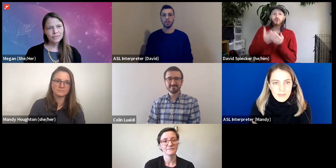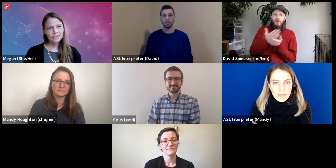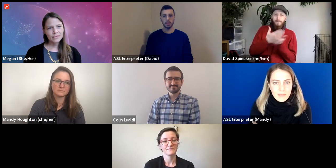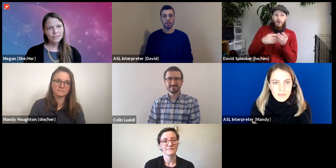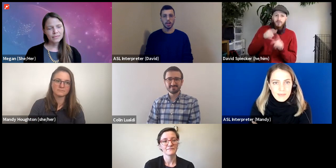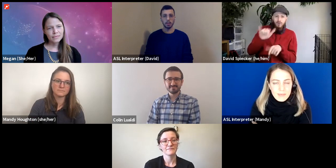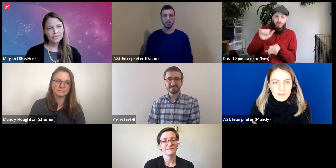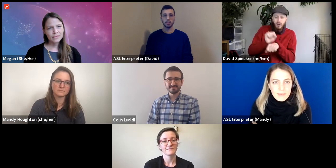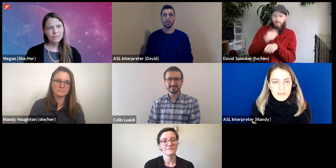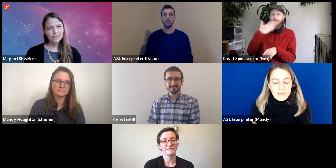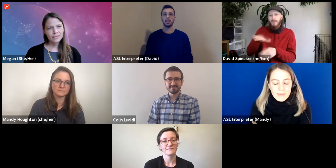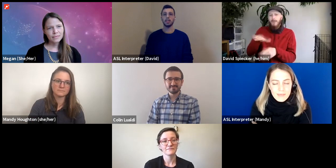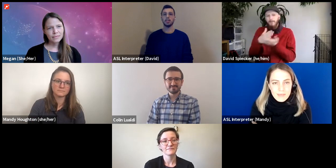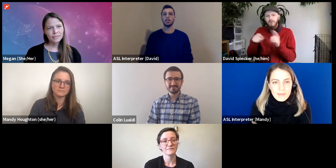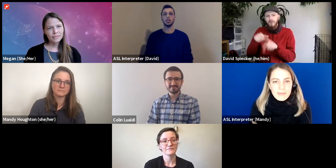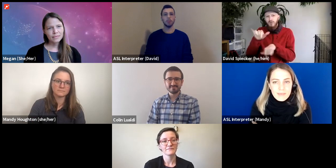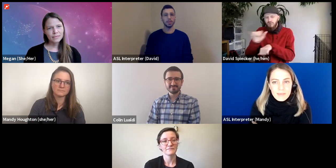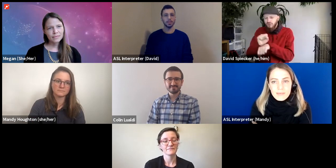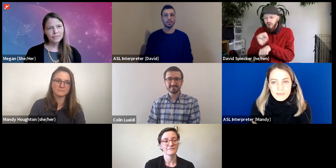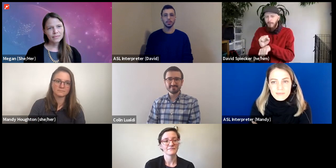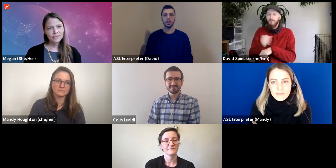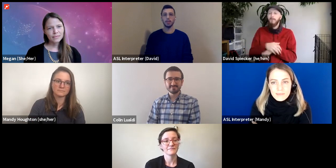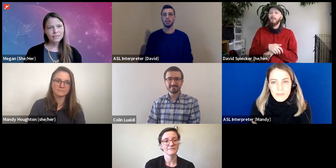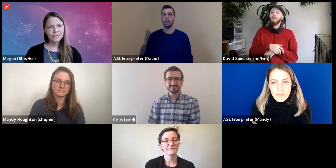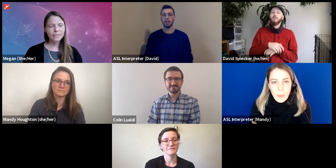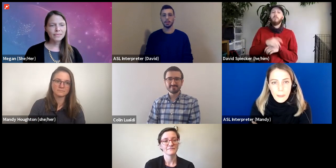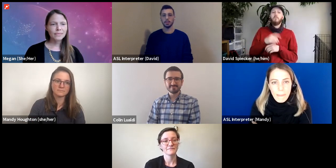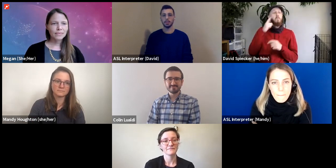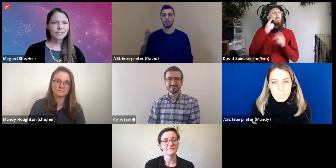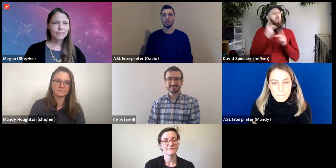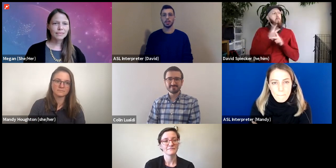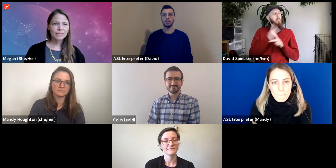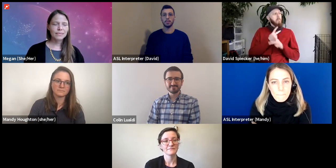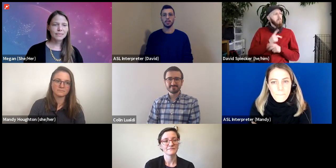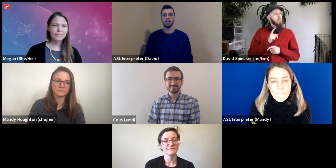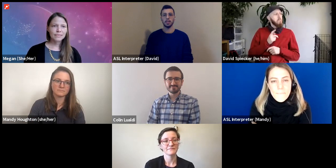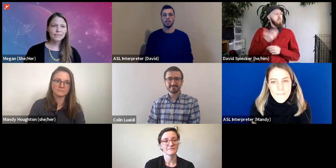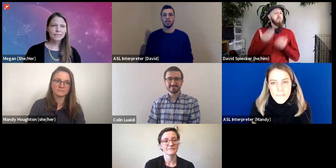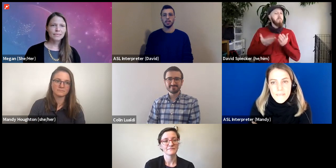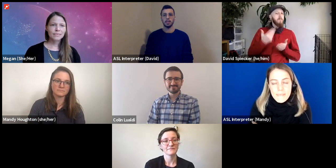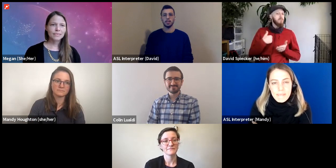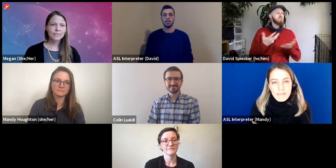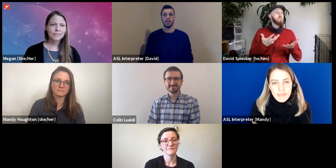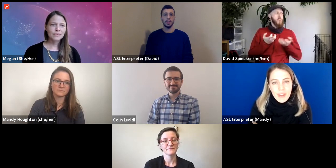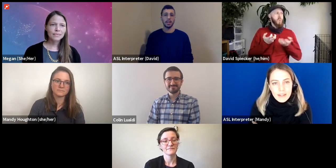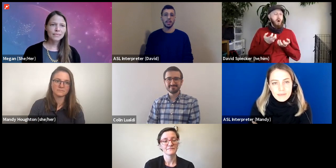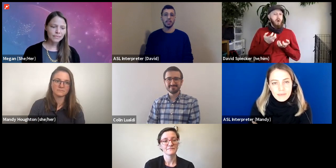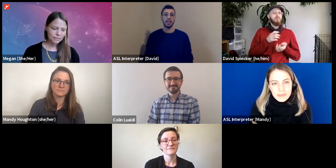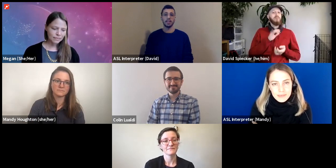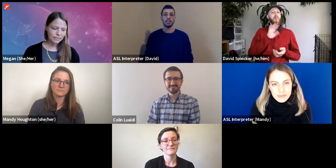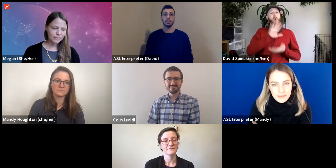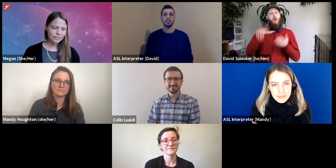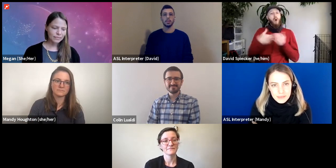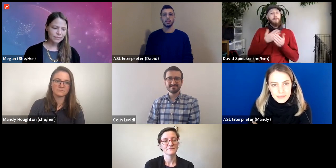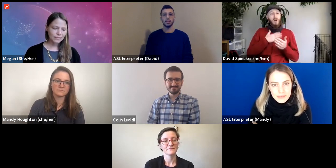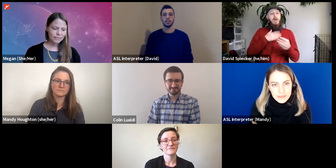about what their everyday job looks like, the good parts of their job, the bad parts of their job. If I hadn't had